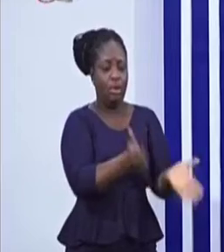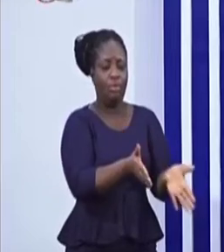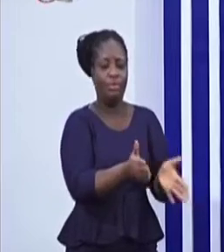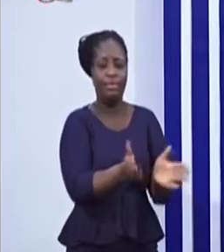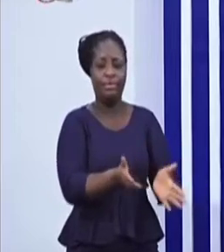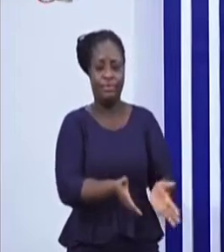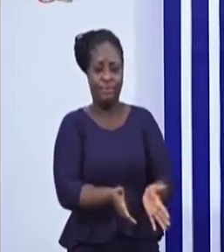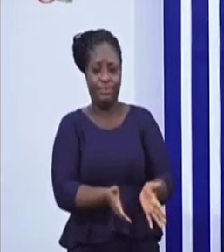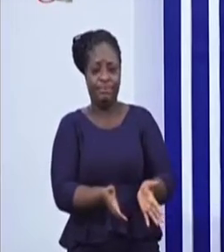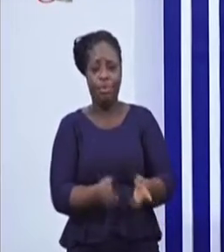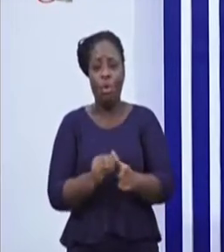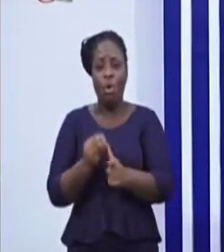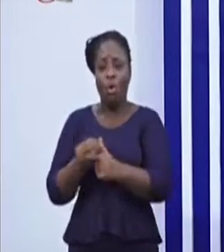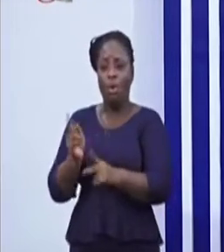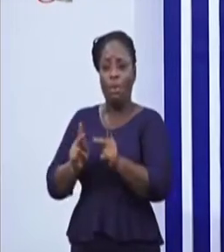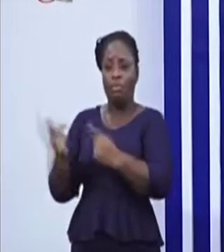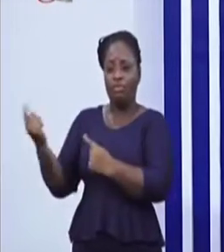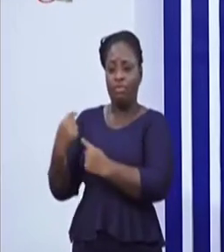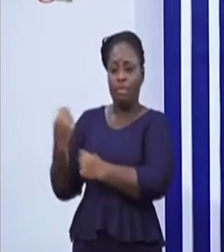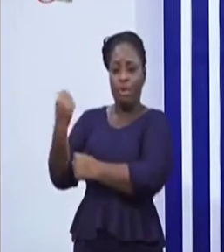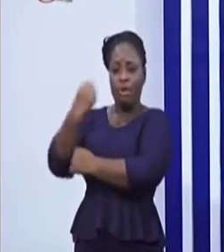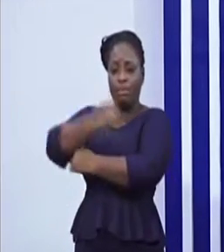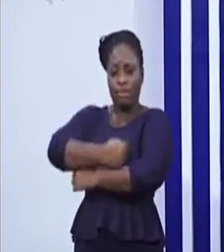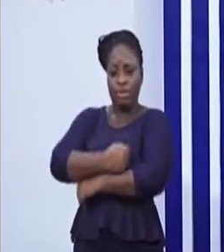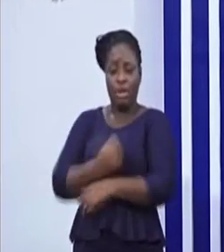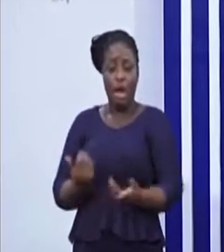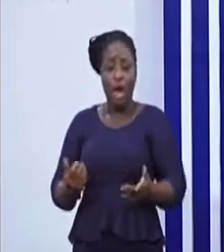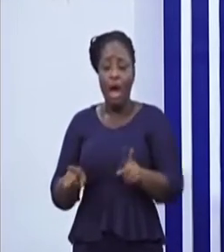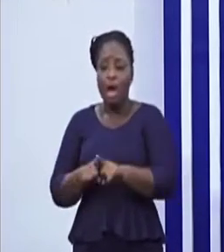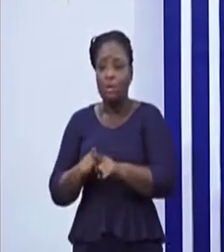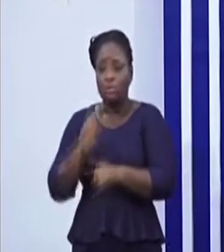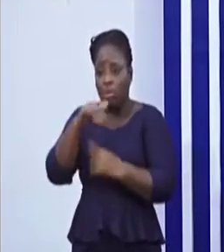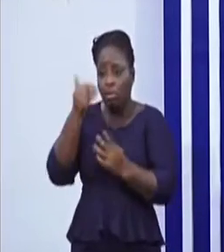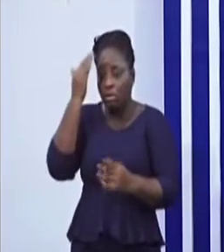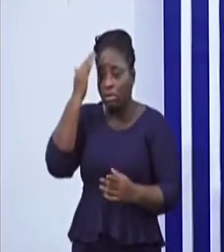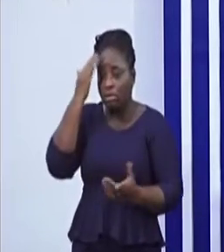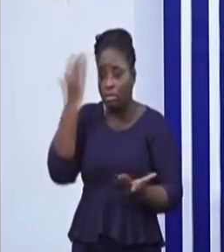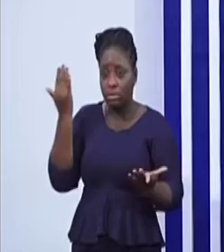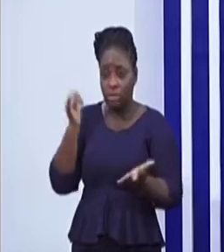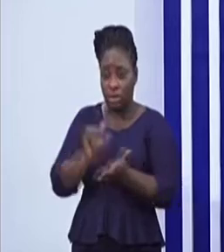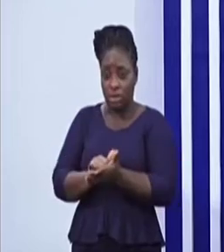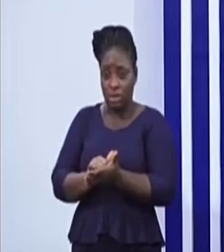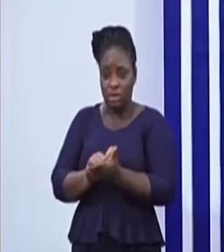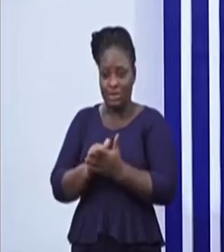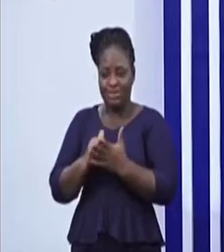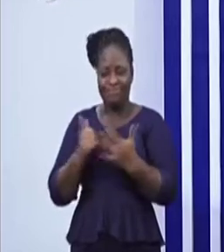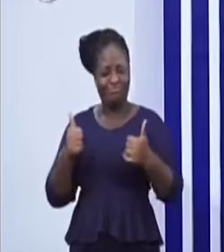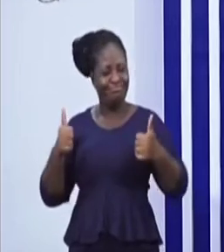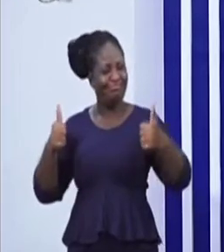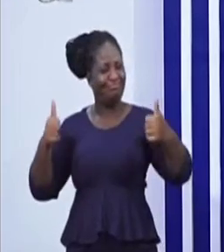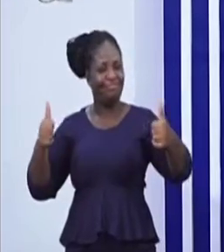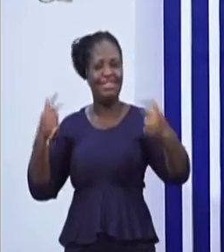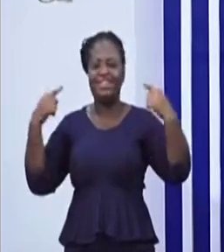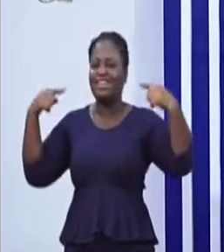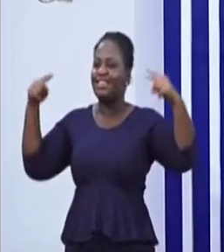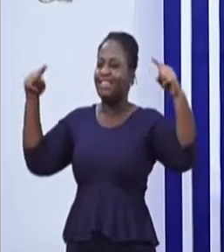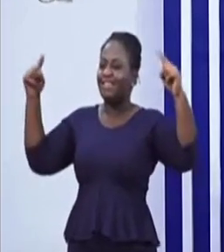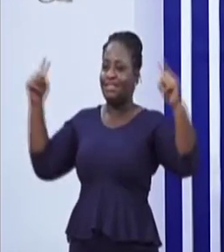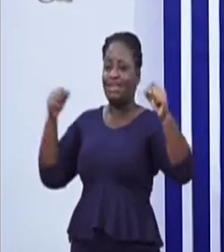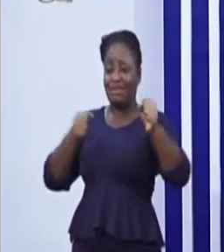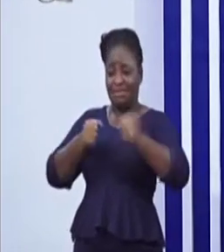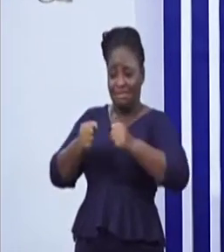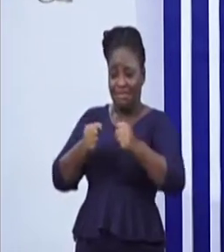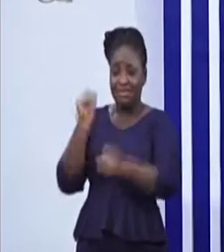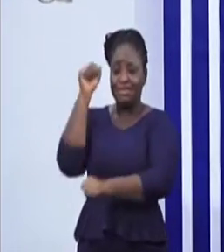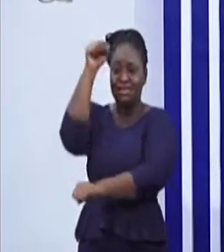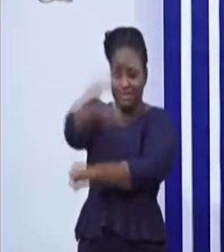borders. The operation, as you well know by now, was a resounding success to our fight to